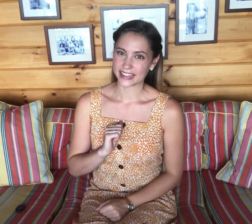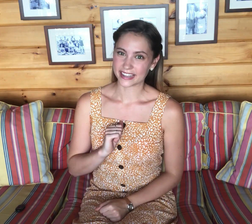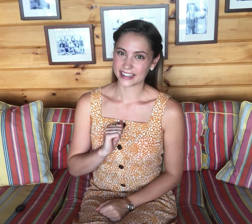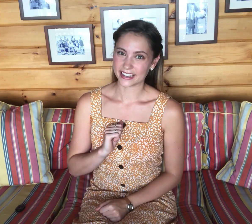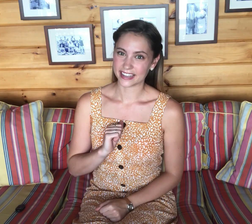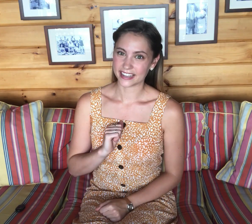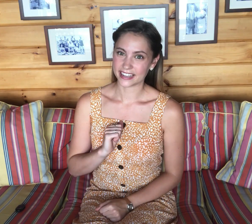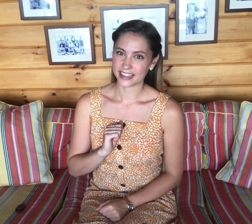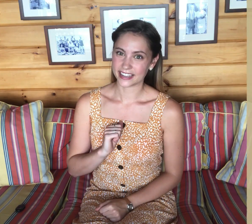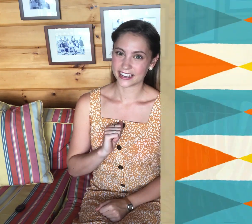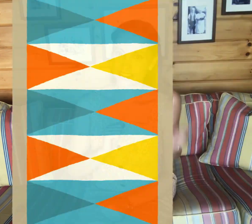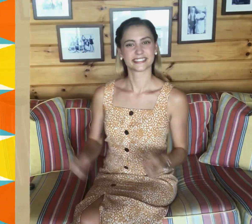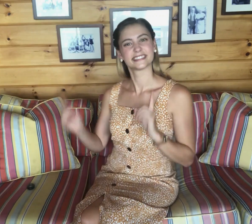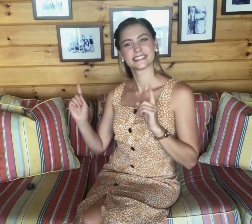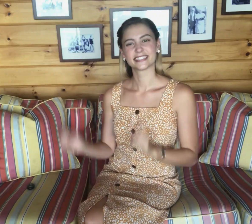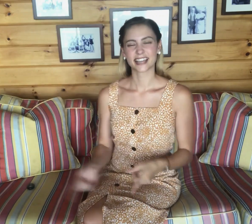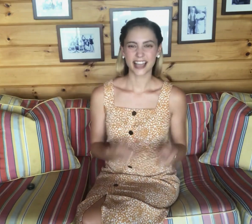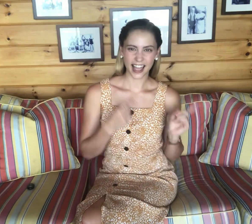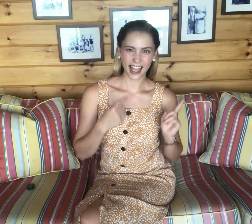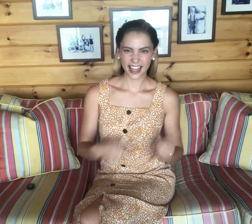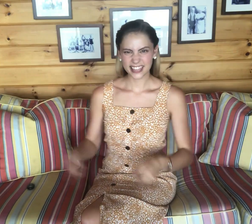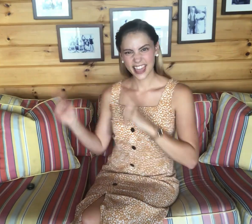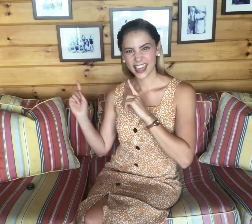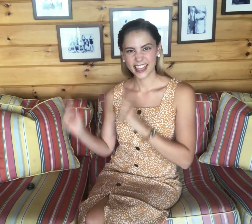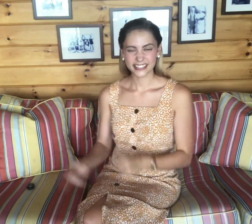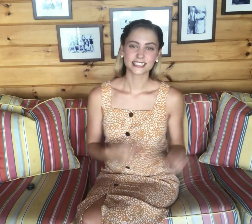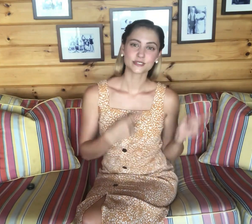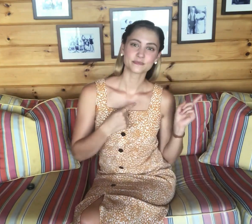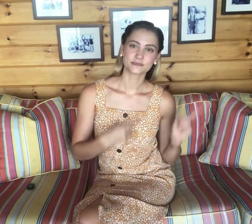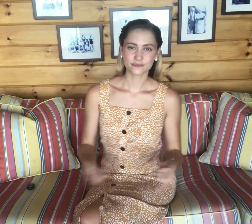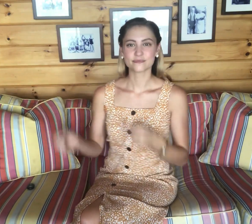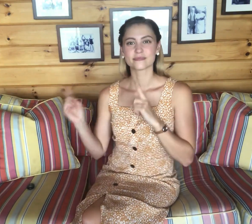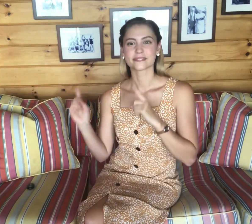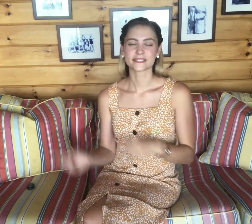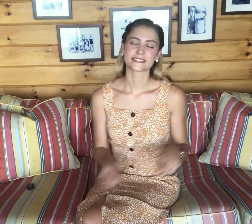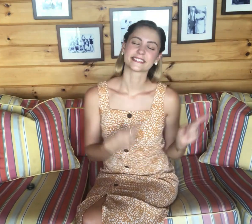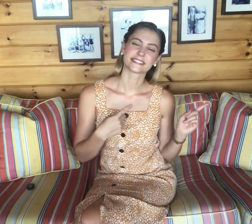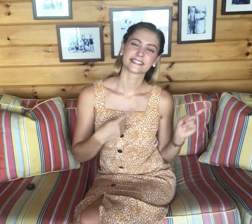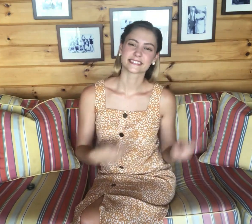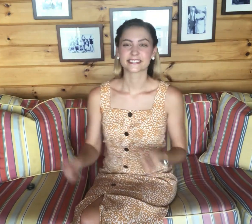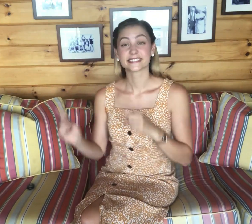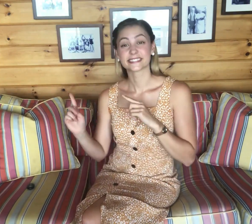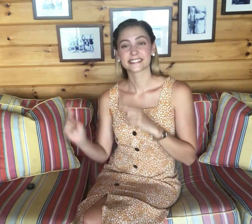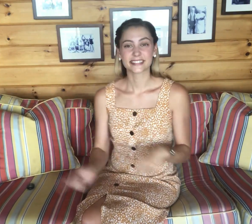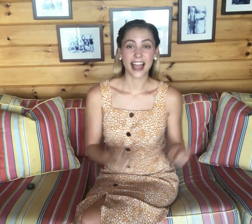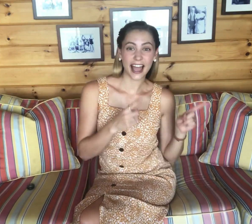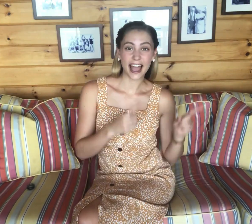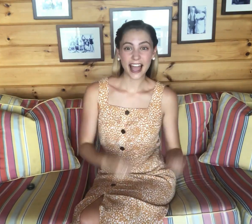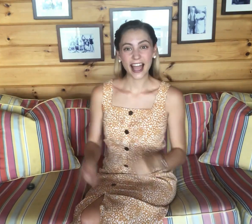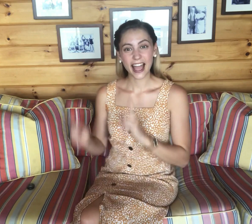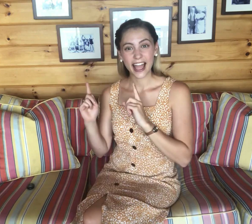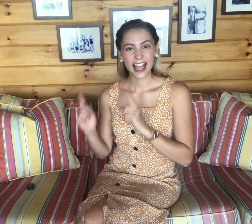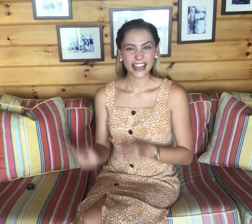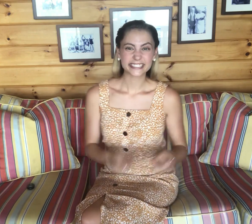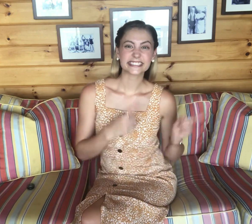Okay, finally, the cheese stands alone. So for stand, you're gonna have a flat hand